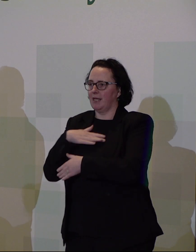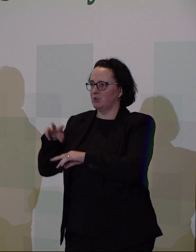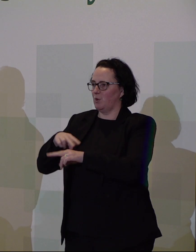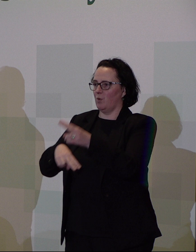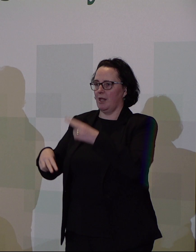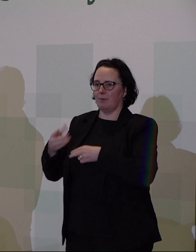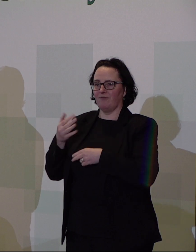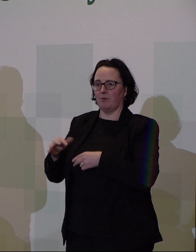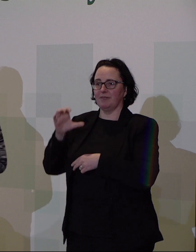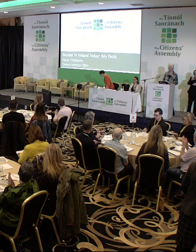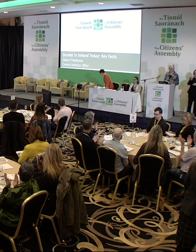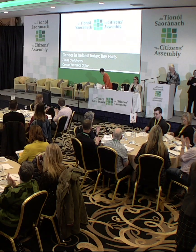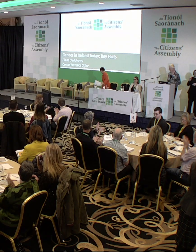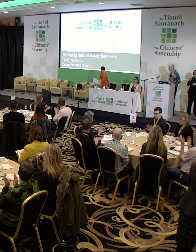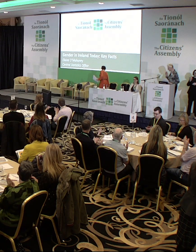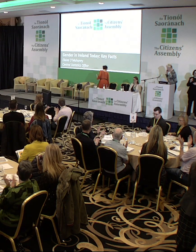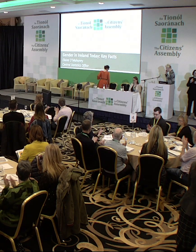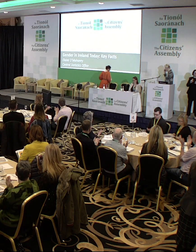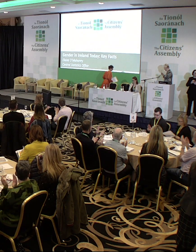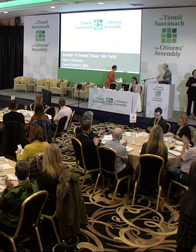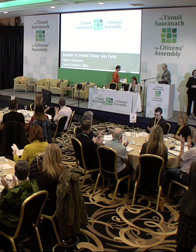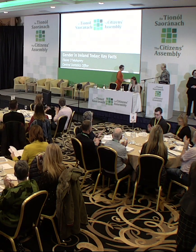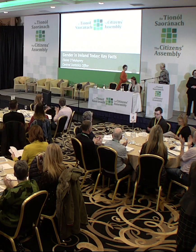Elaine from the Central Statistics Office. Thank you.